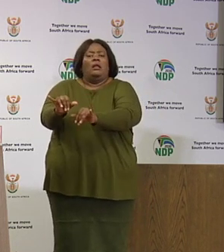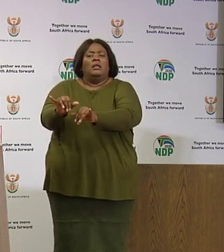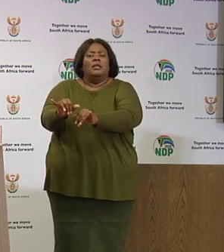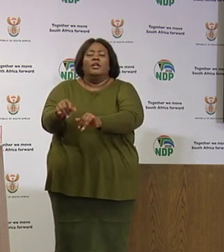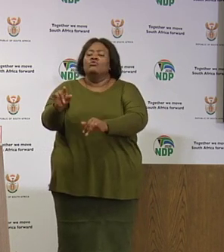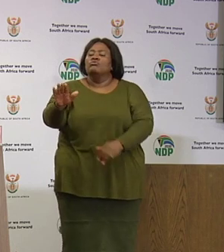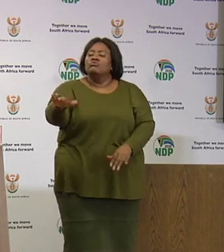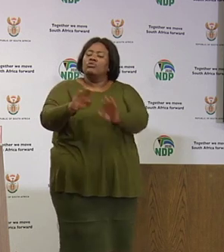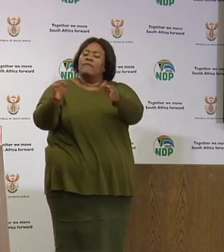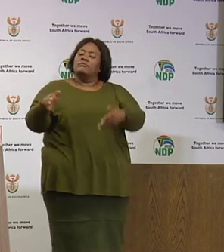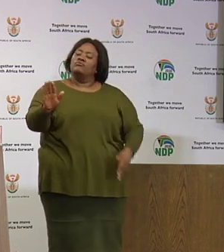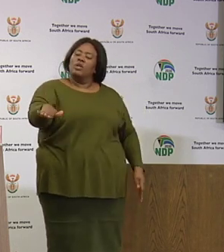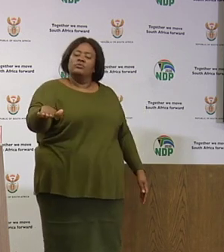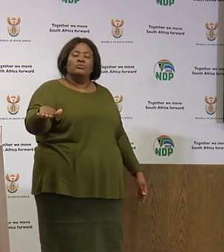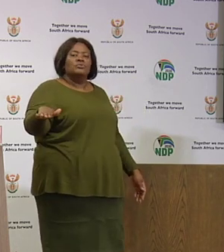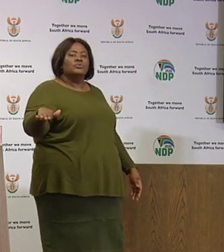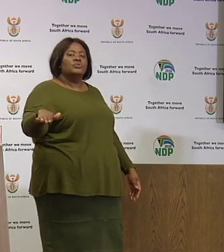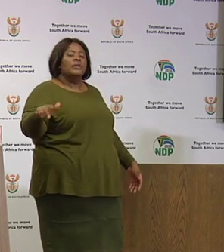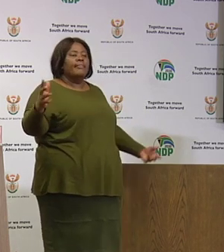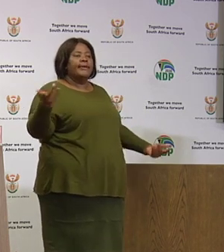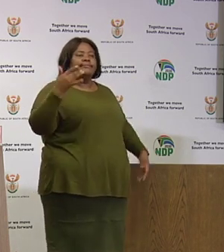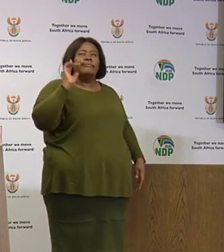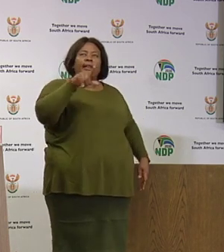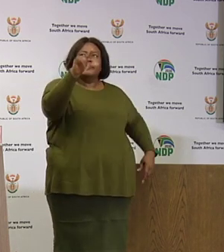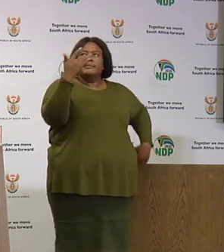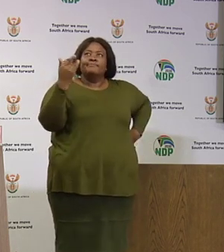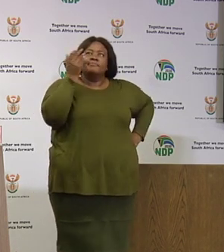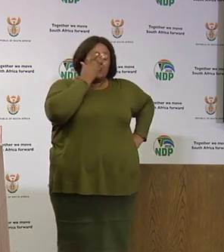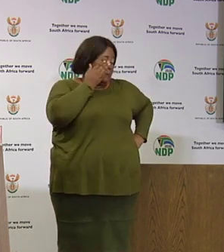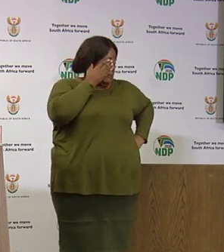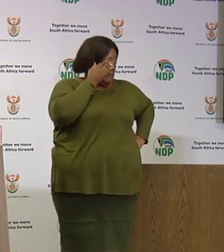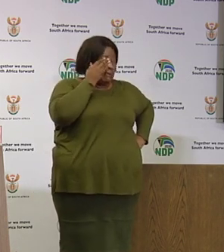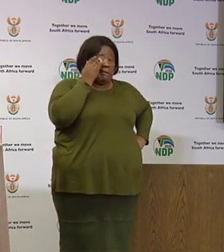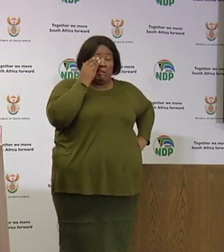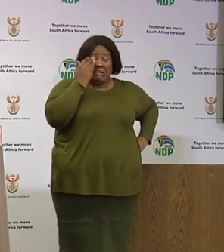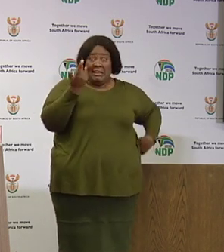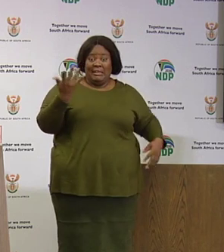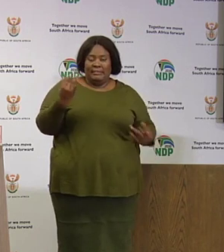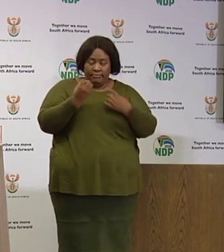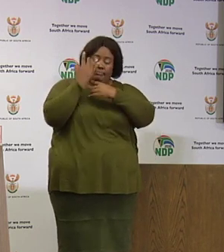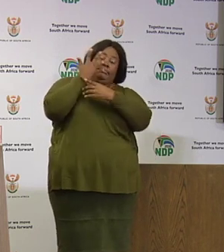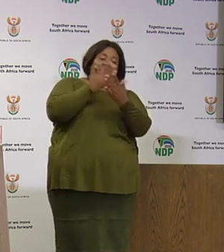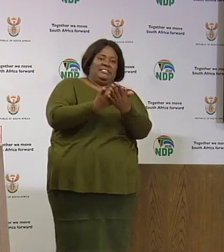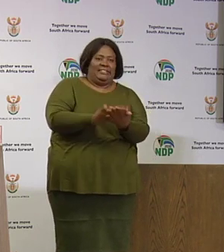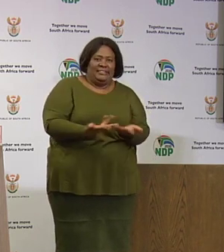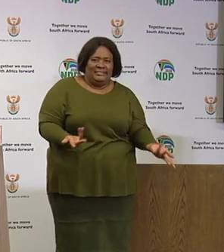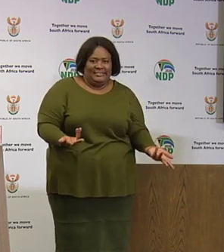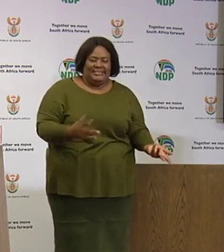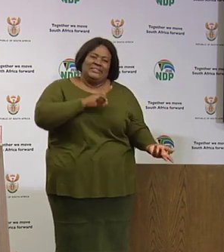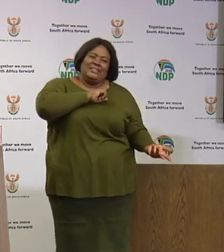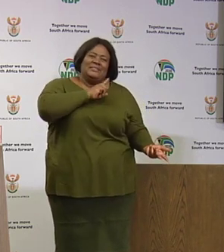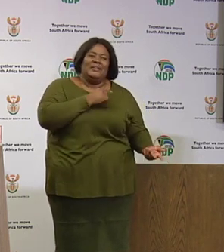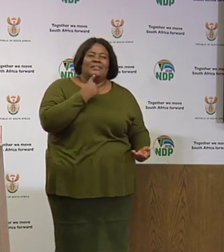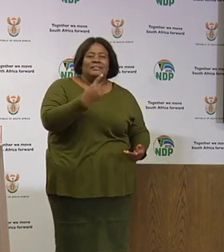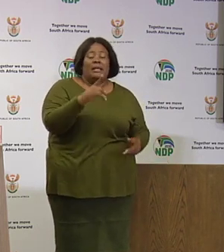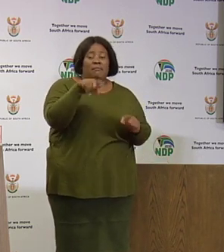a surface and then touch yourself, infect yourself. So that's why we are saying let's